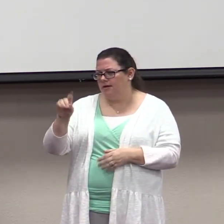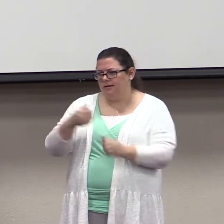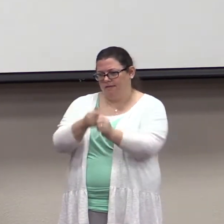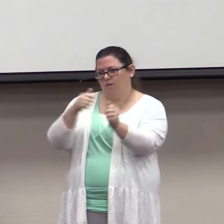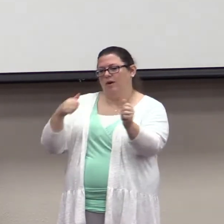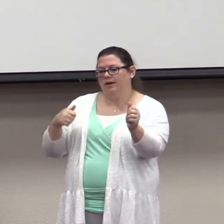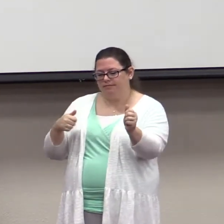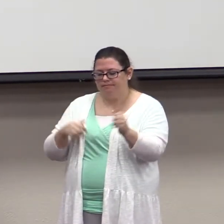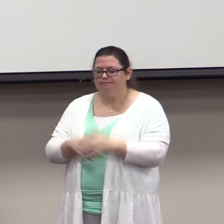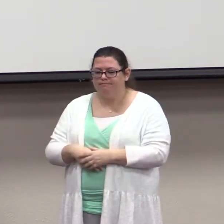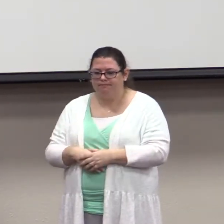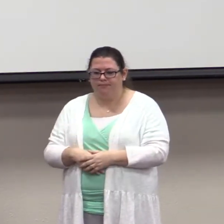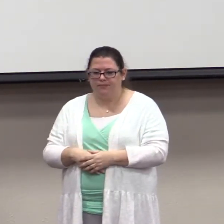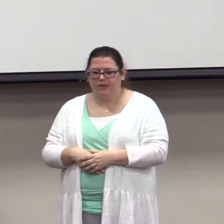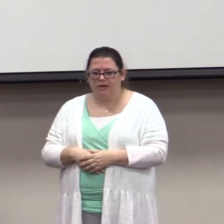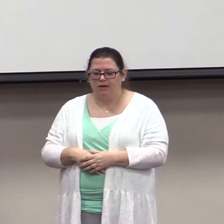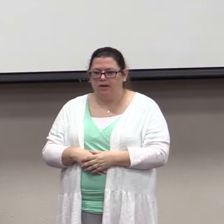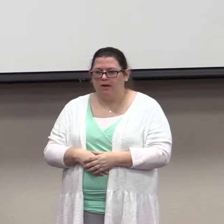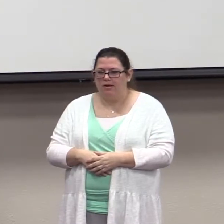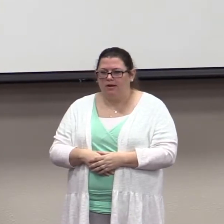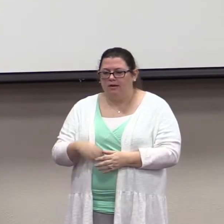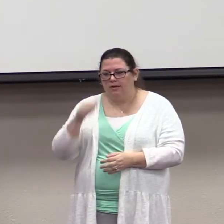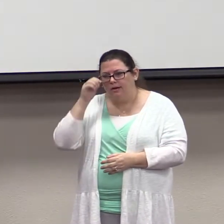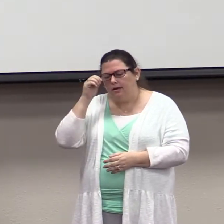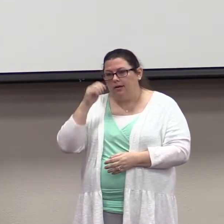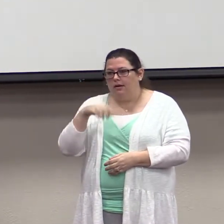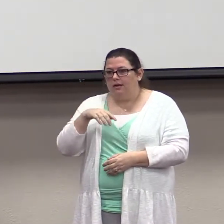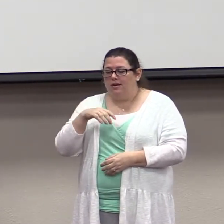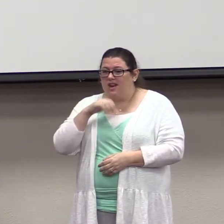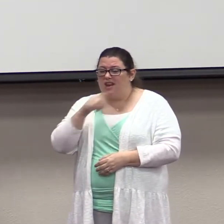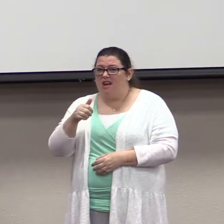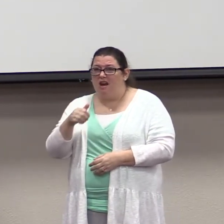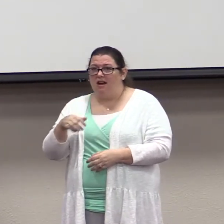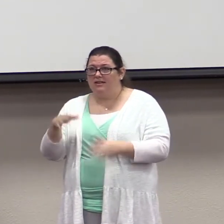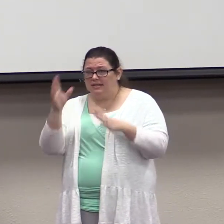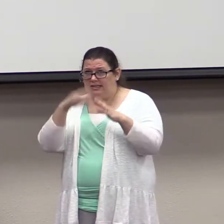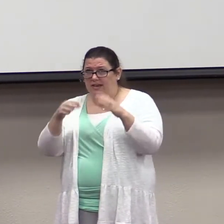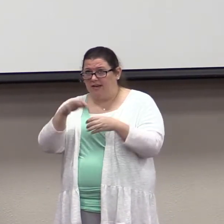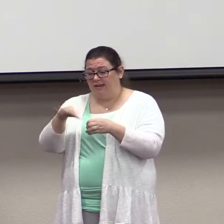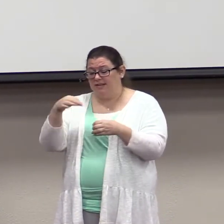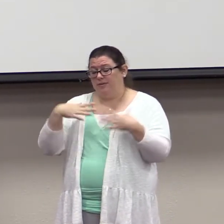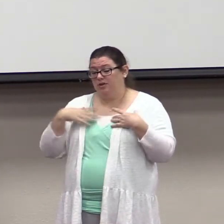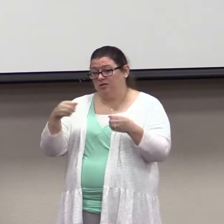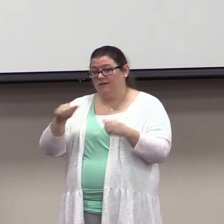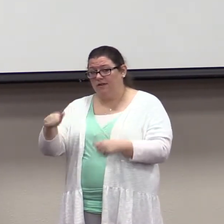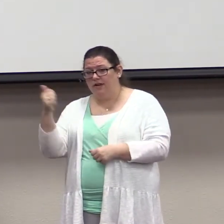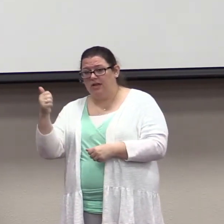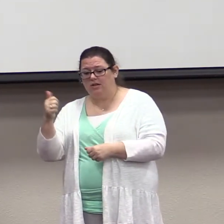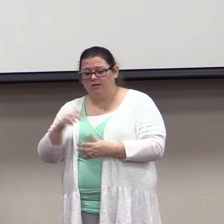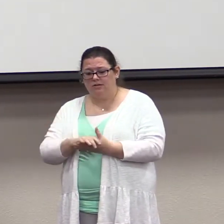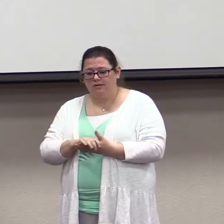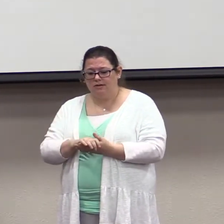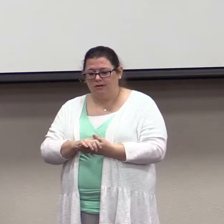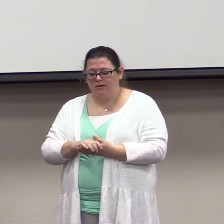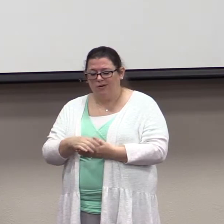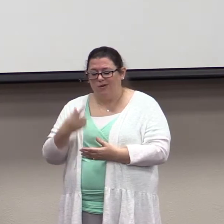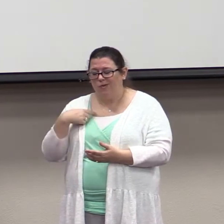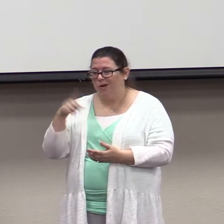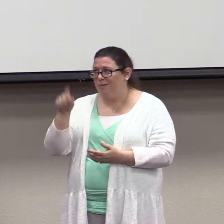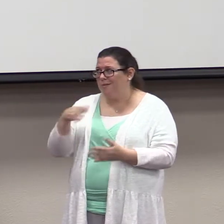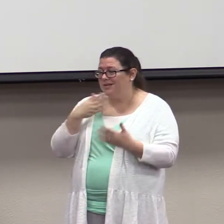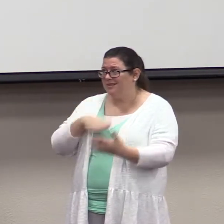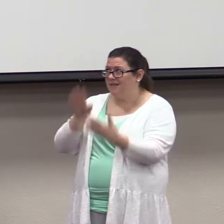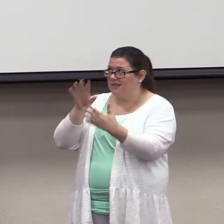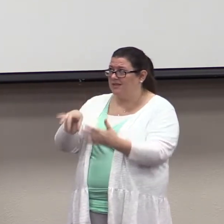the spiritual health of others. Now, I had told you as we started our lesson on Joshua today that we must all face the choice